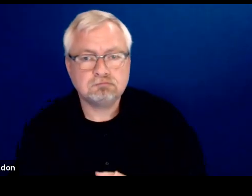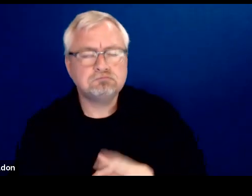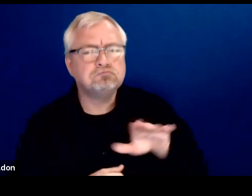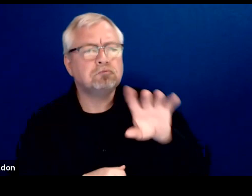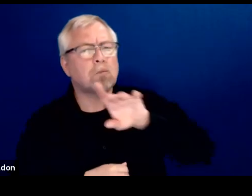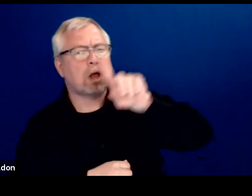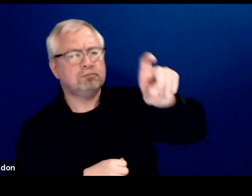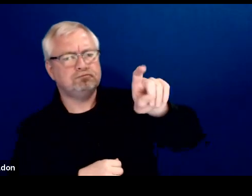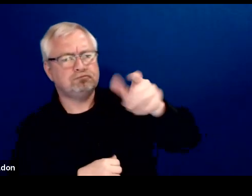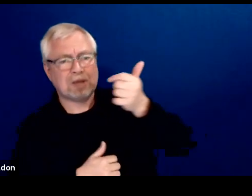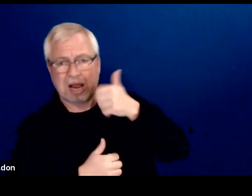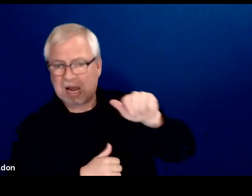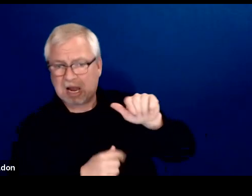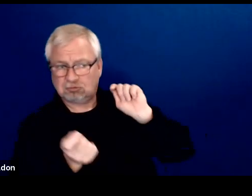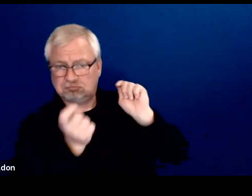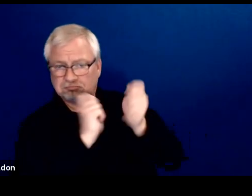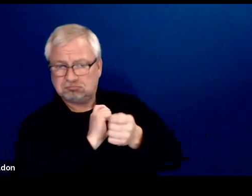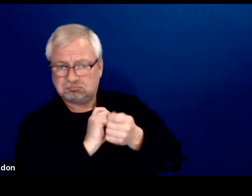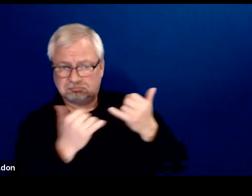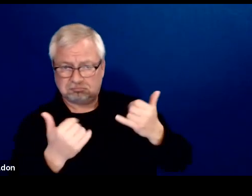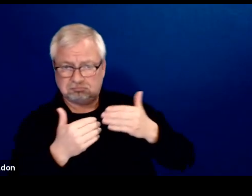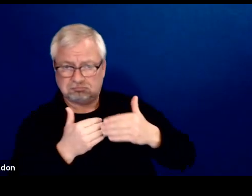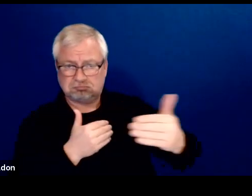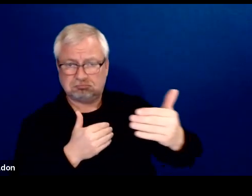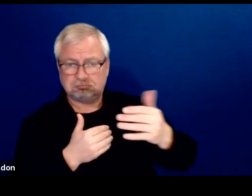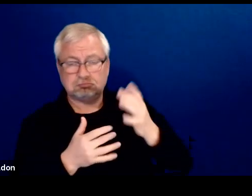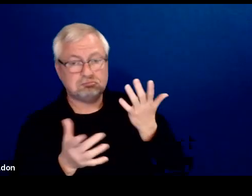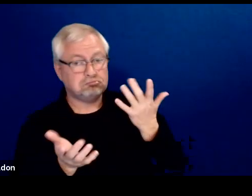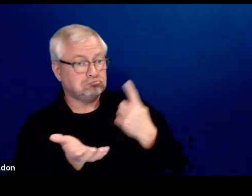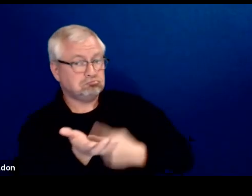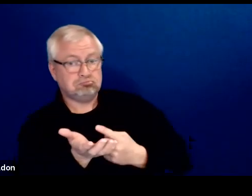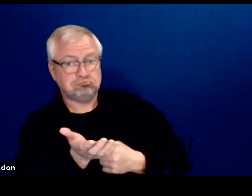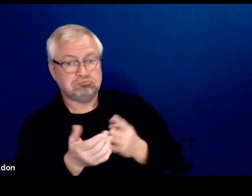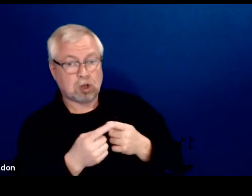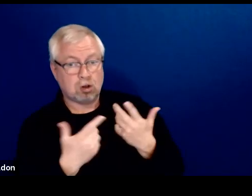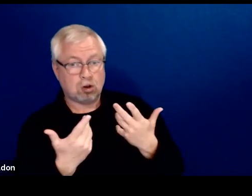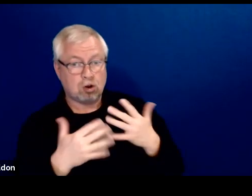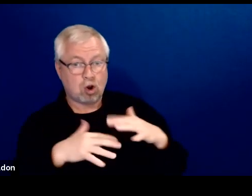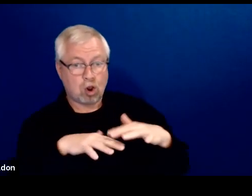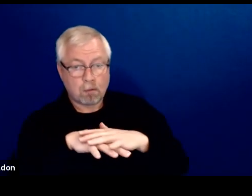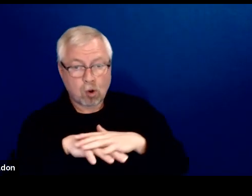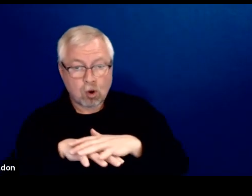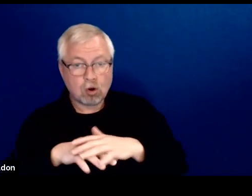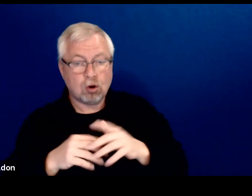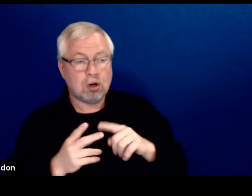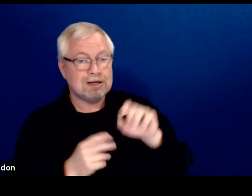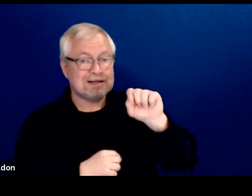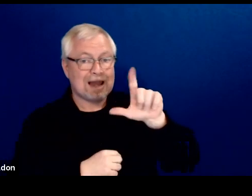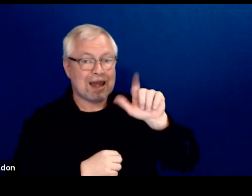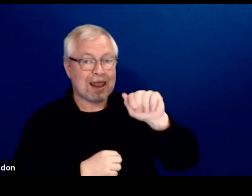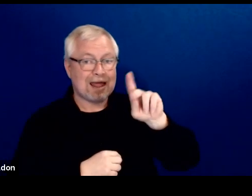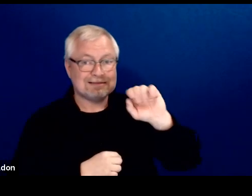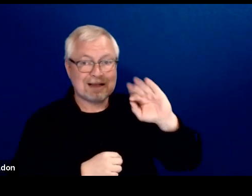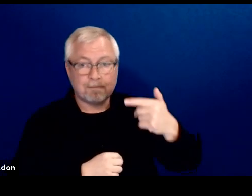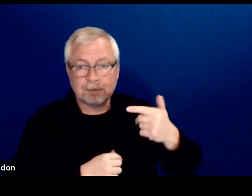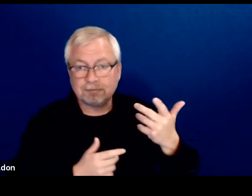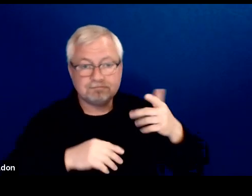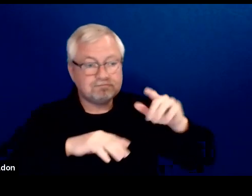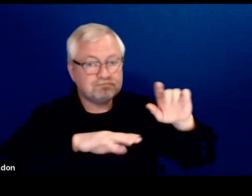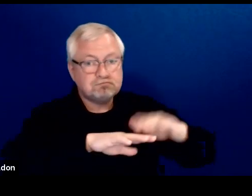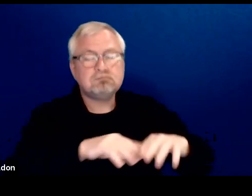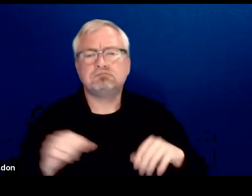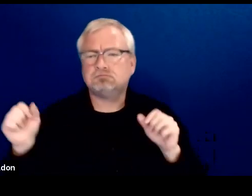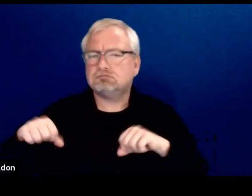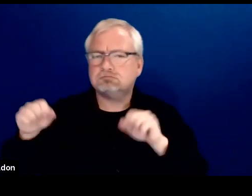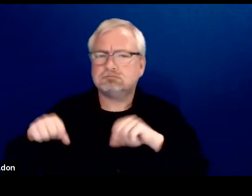golf courses. Any other changes for landscaping, golf Yeah, courses? the landscaping was in there, and I don't want to speak out of order on this. We call